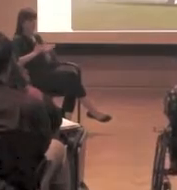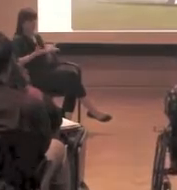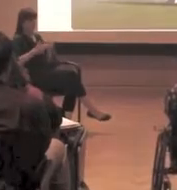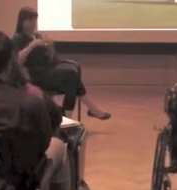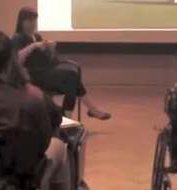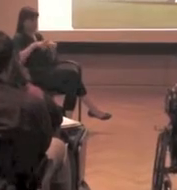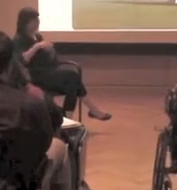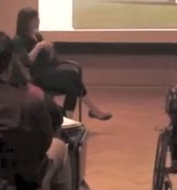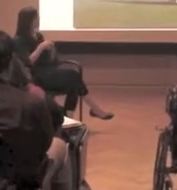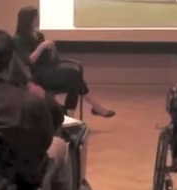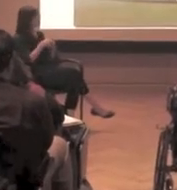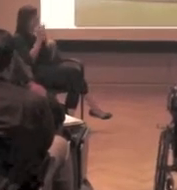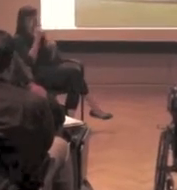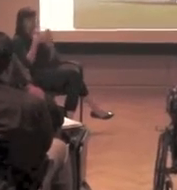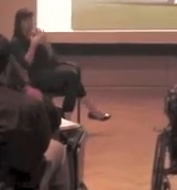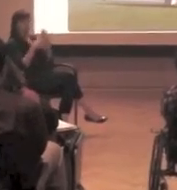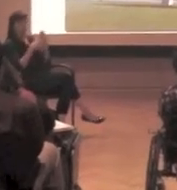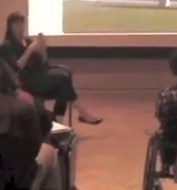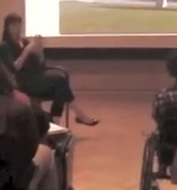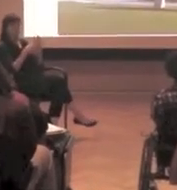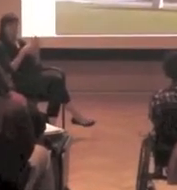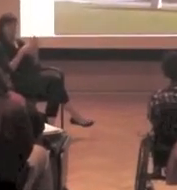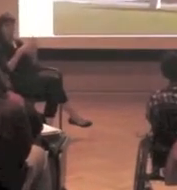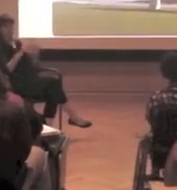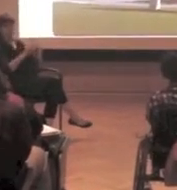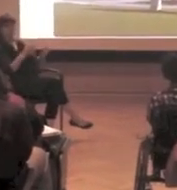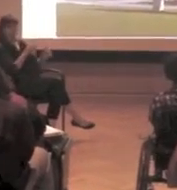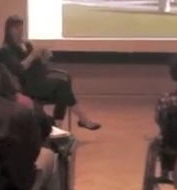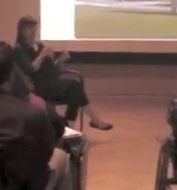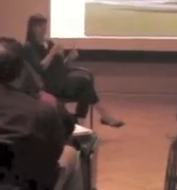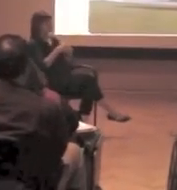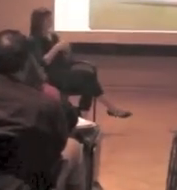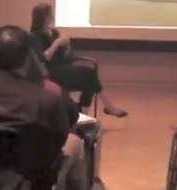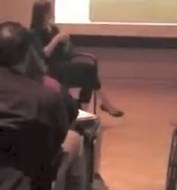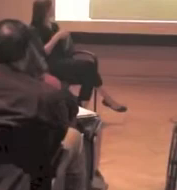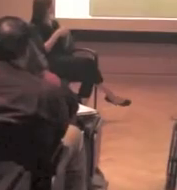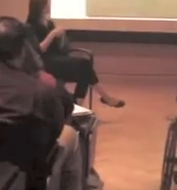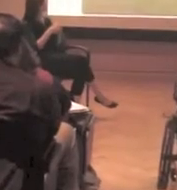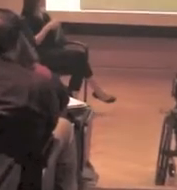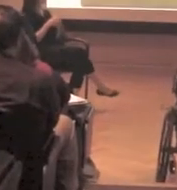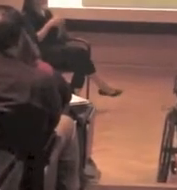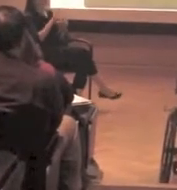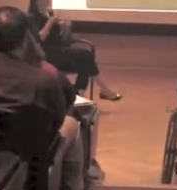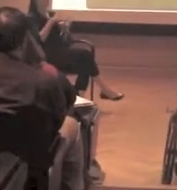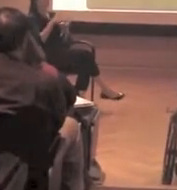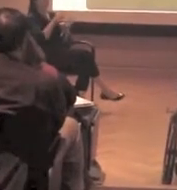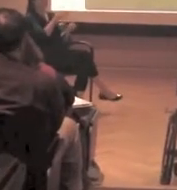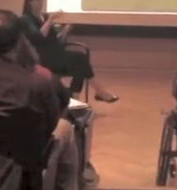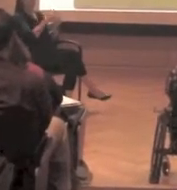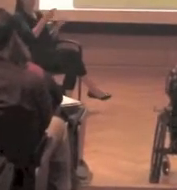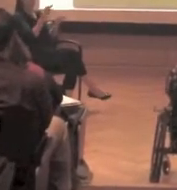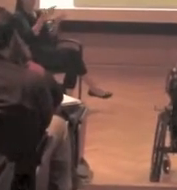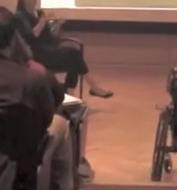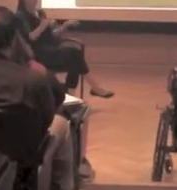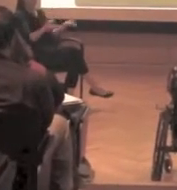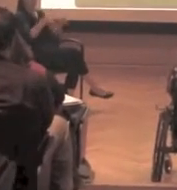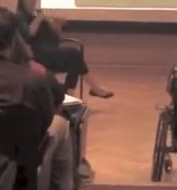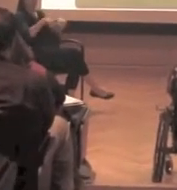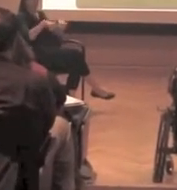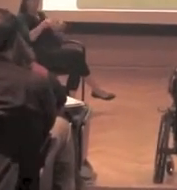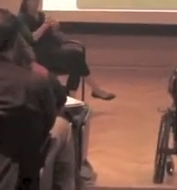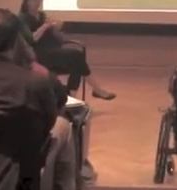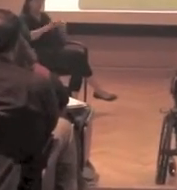And I'll show you about the impact. I have some slides on that, about specifically what's happening here. So are we making a difference